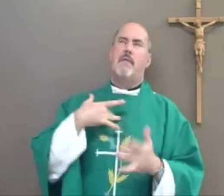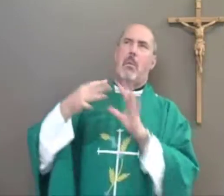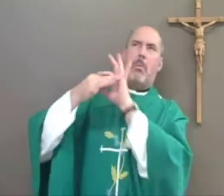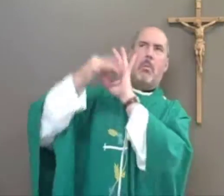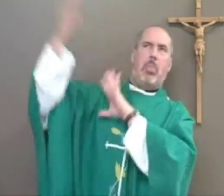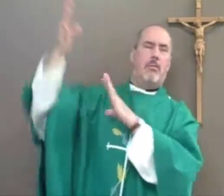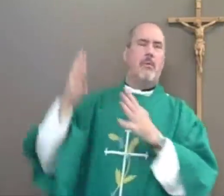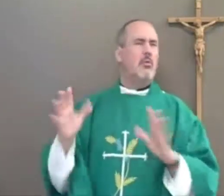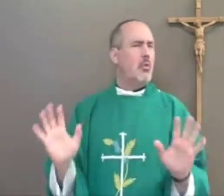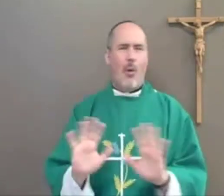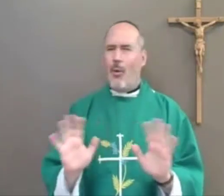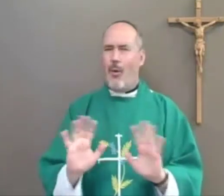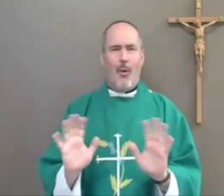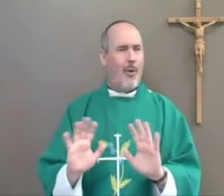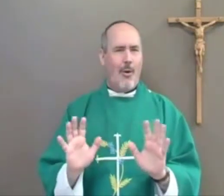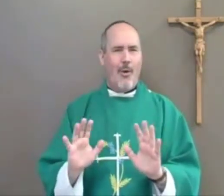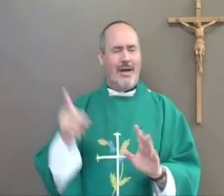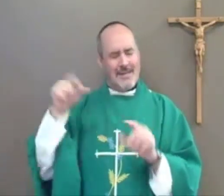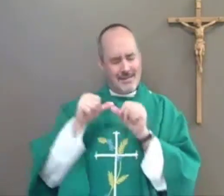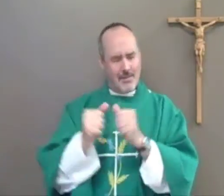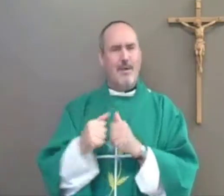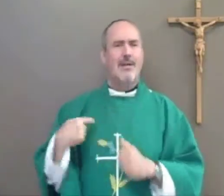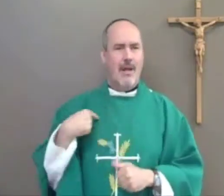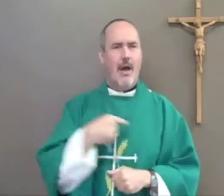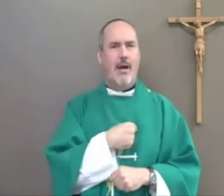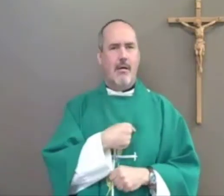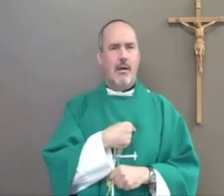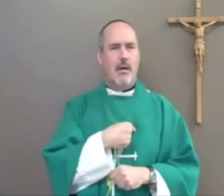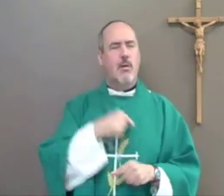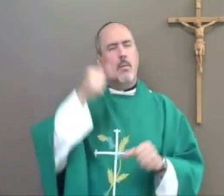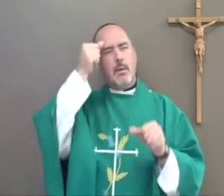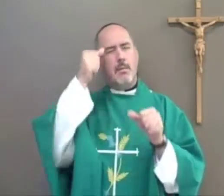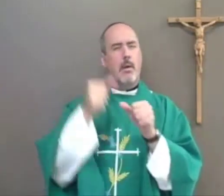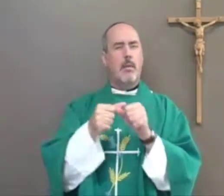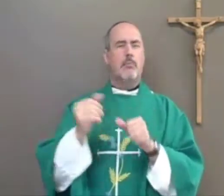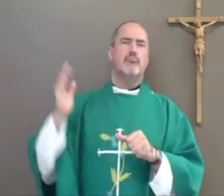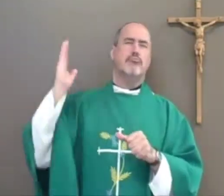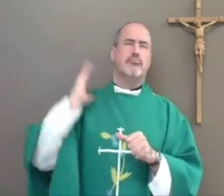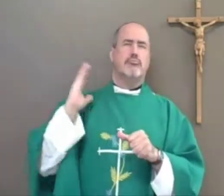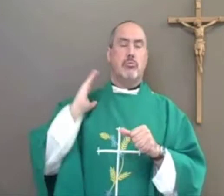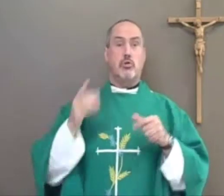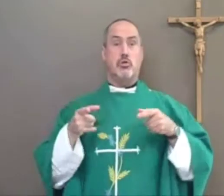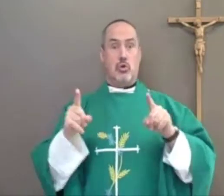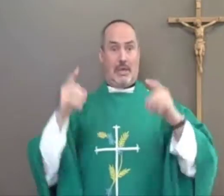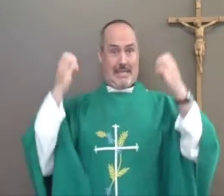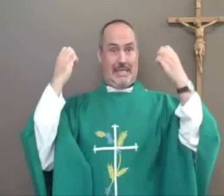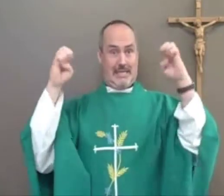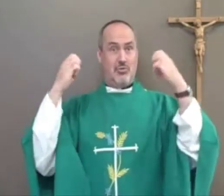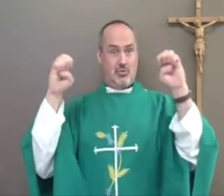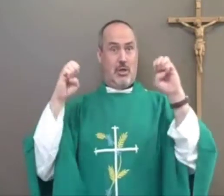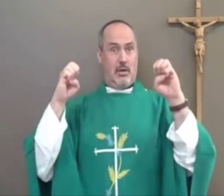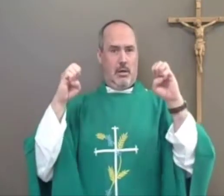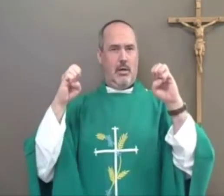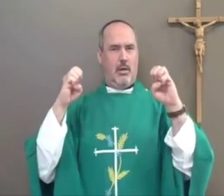isn't going to love us and so we disconnect from God. God continues to love us. Remember in the